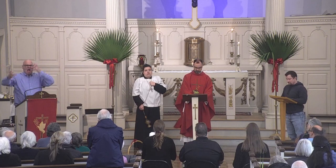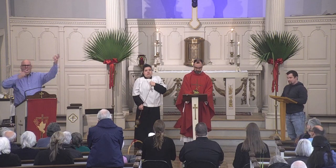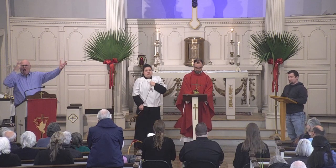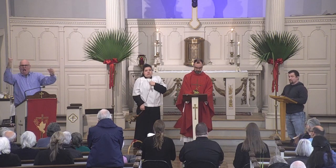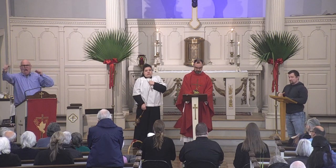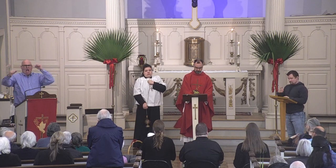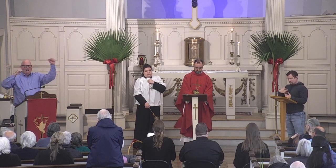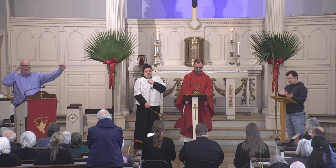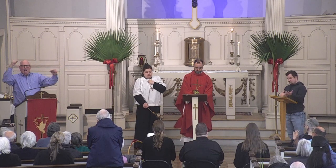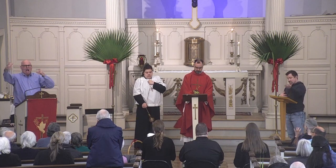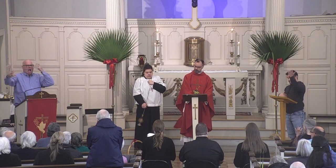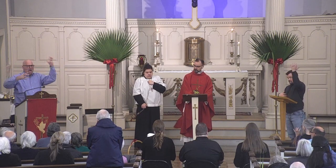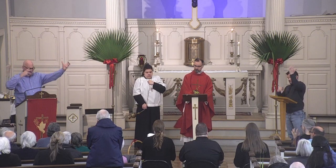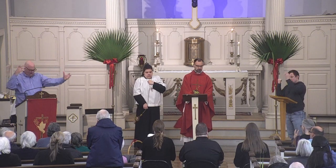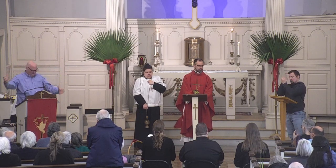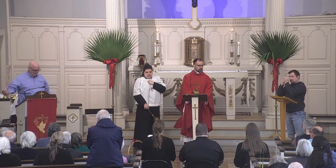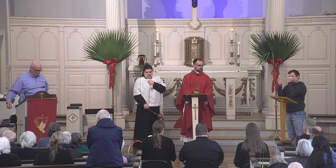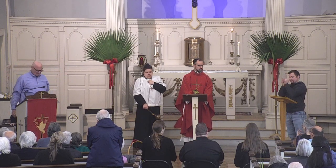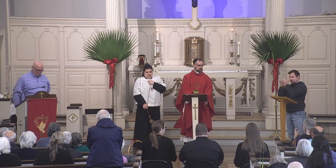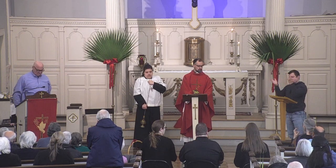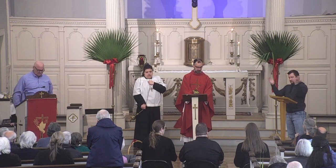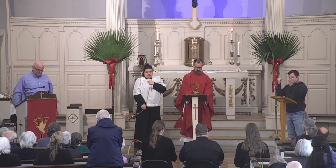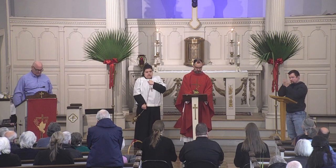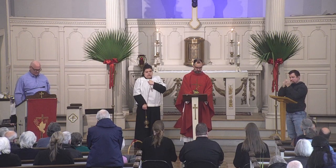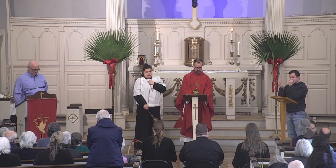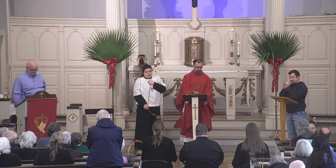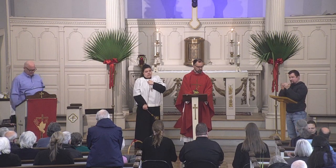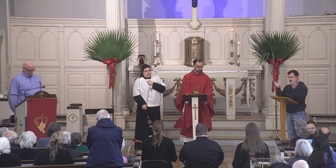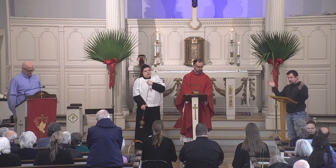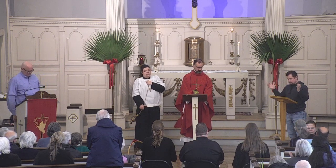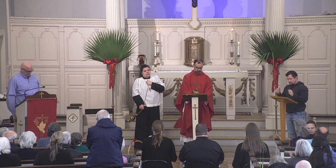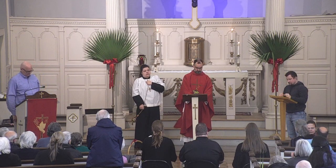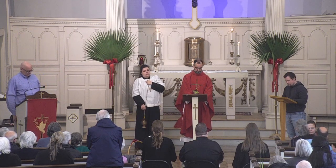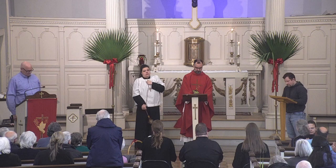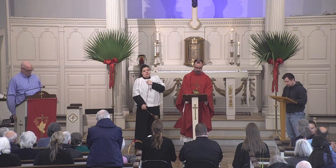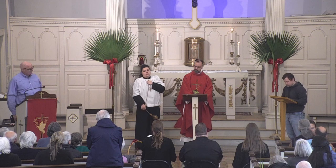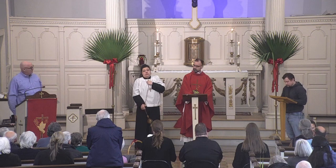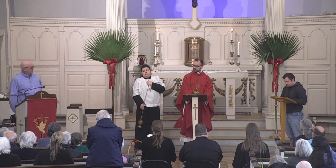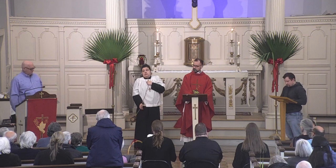They shouted again, "Crucify him."